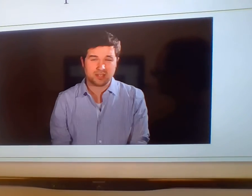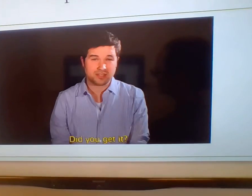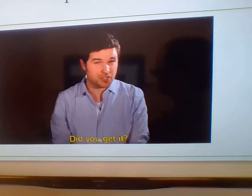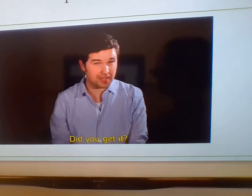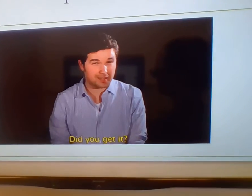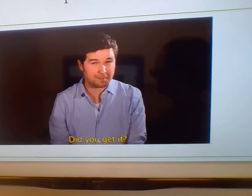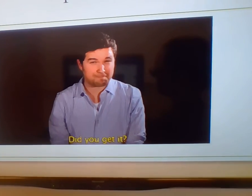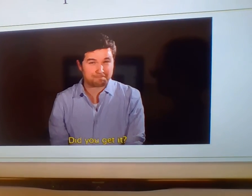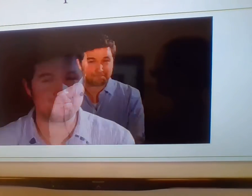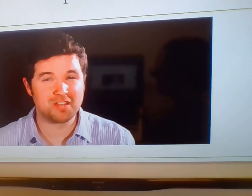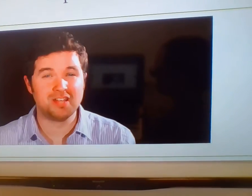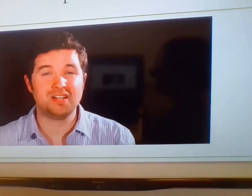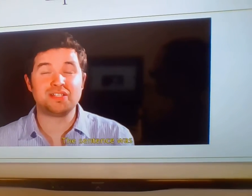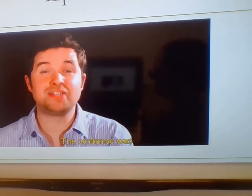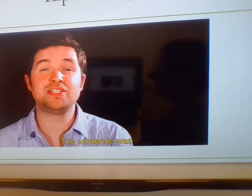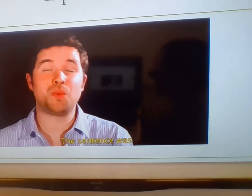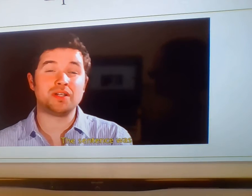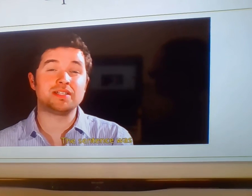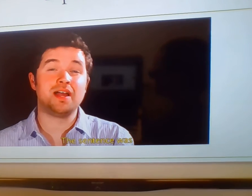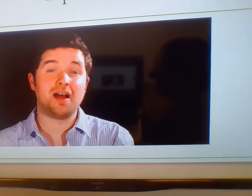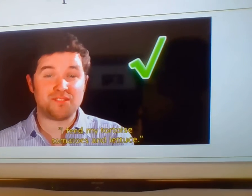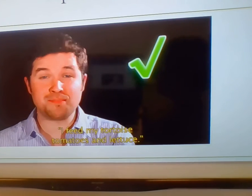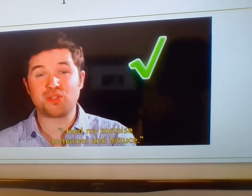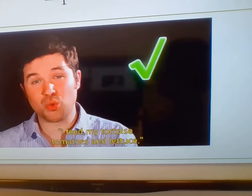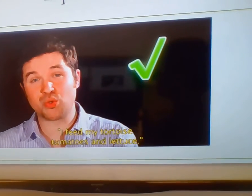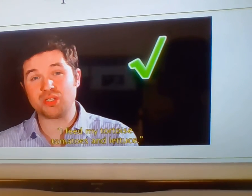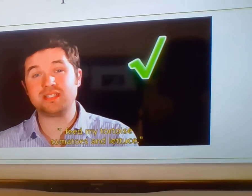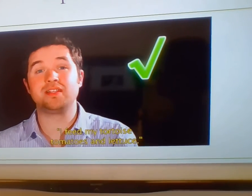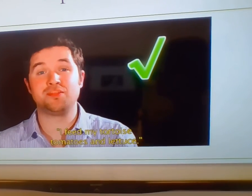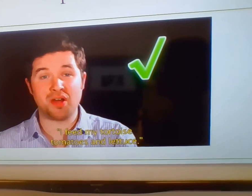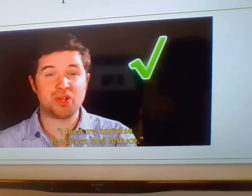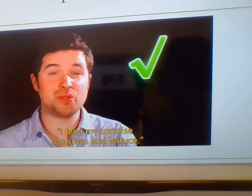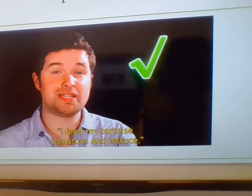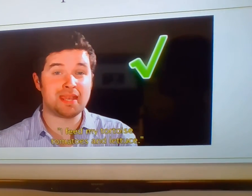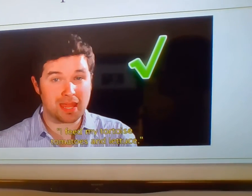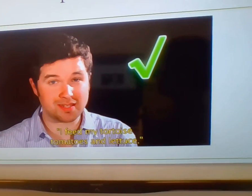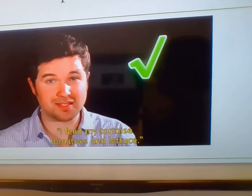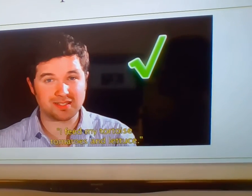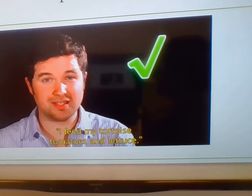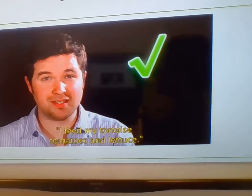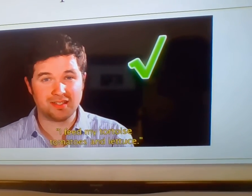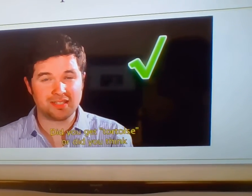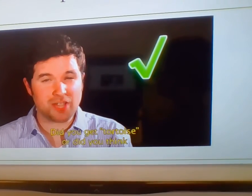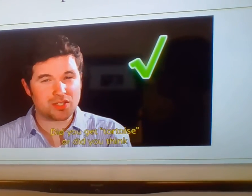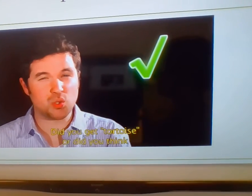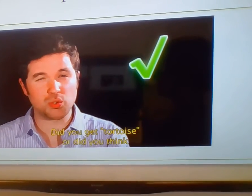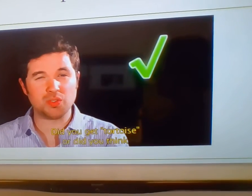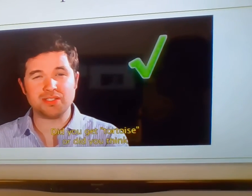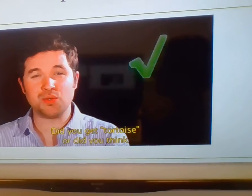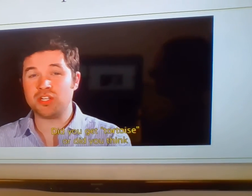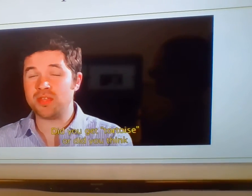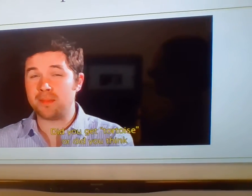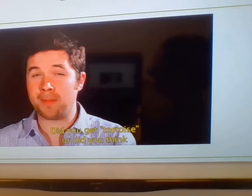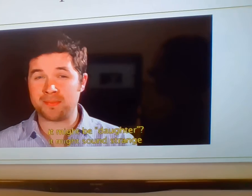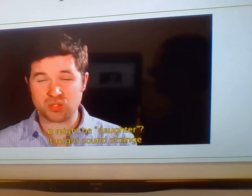Did you get it? The sentence was, feed my tortoise, tomatoes, and lettuce. Did you get tortoise, or did you think it might be